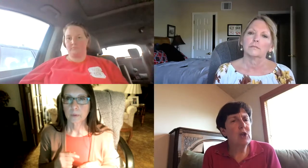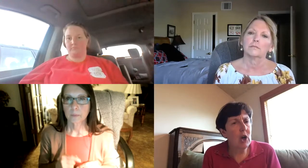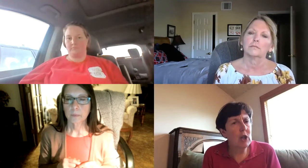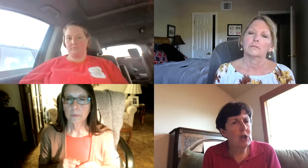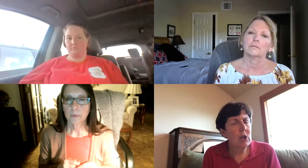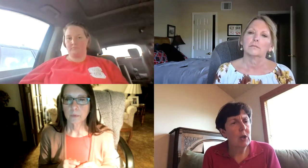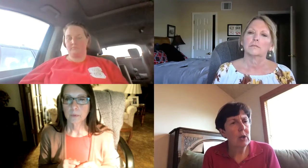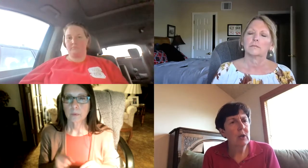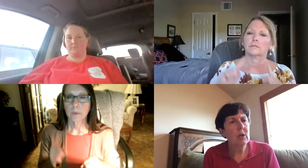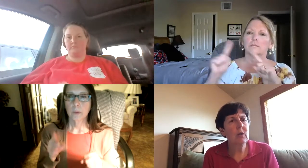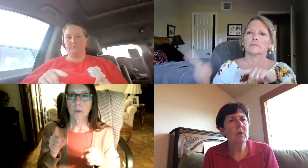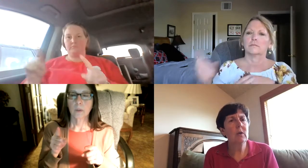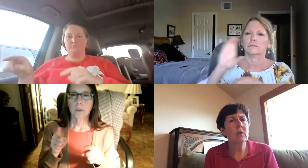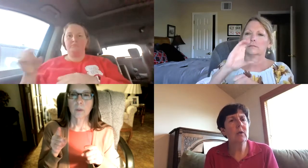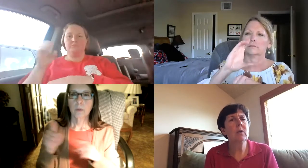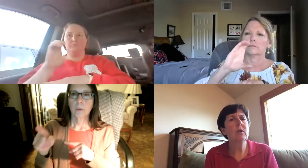Going to church.